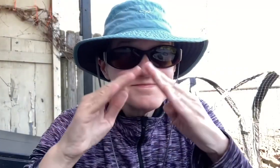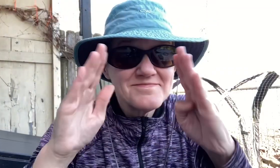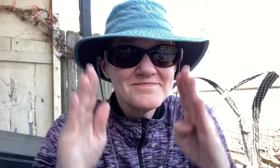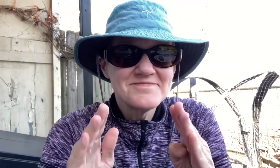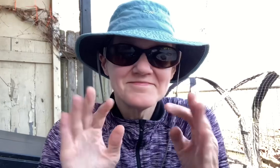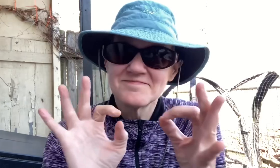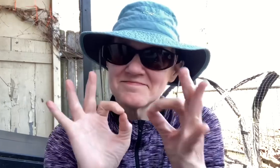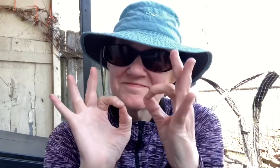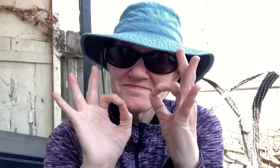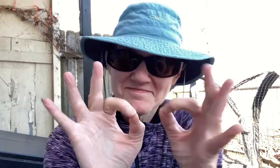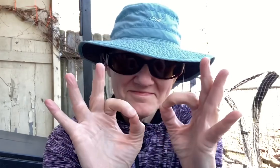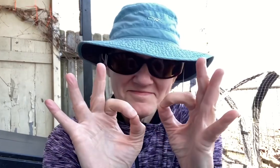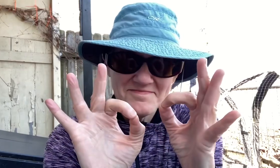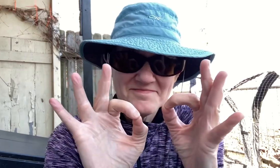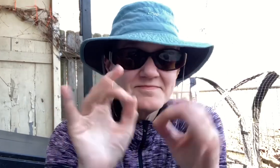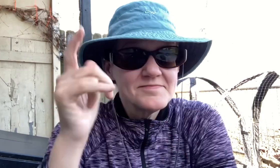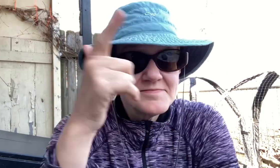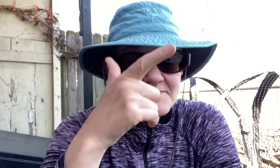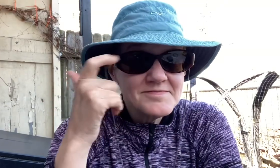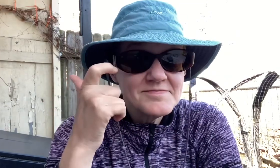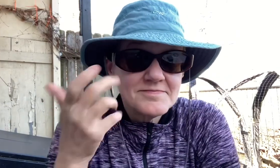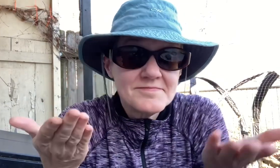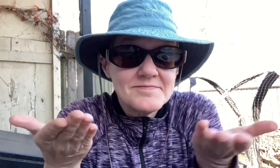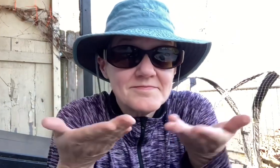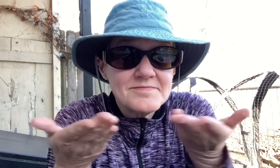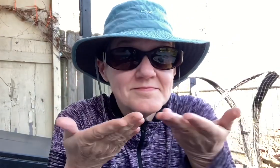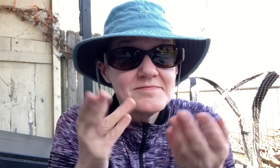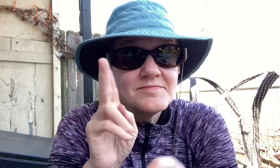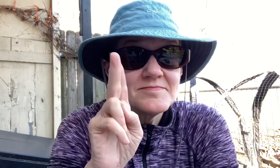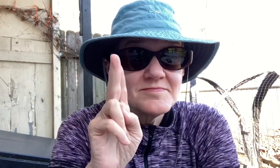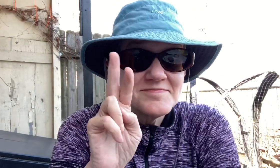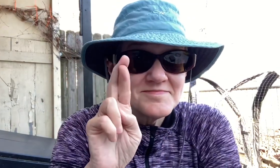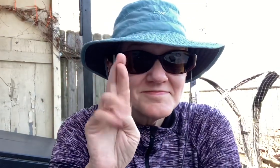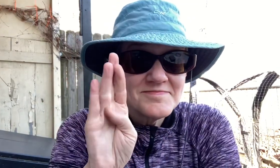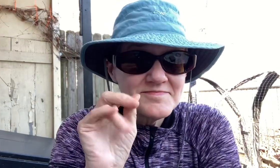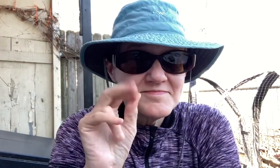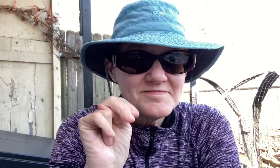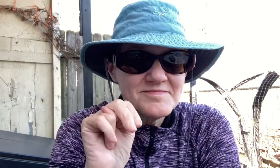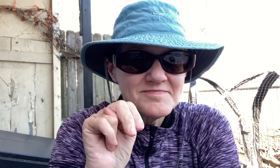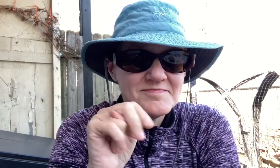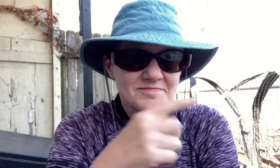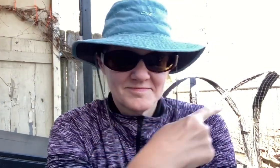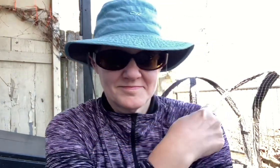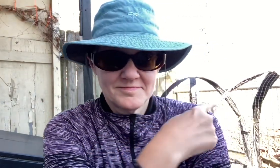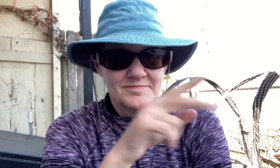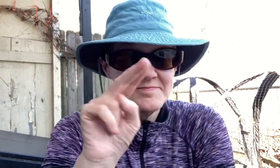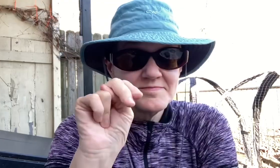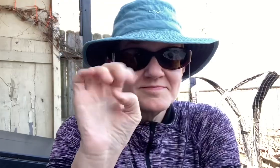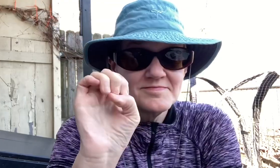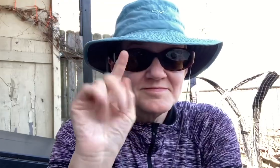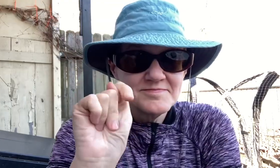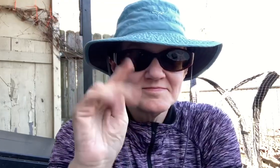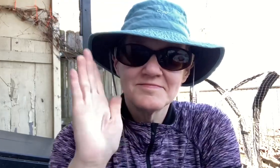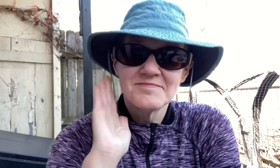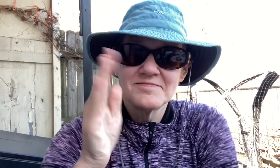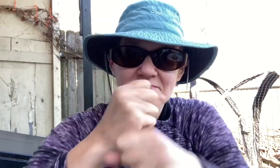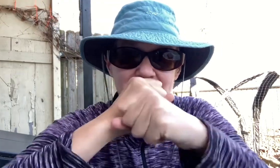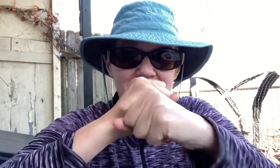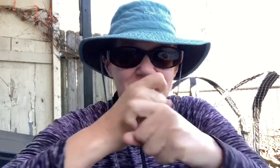Near the house is perfect. And because we're in an urban area, I'm going to use these nets